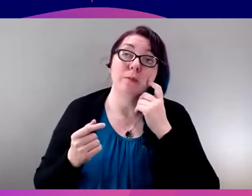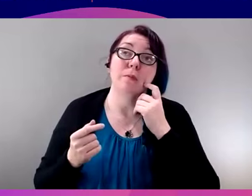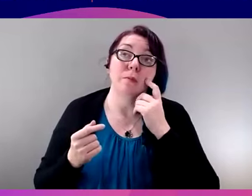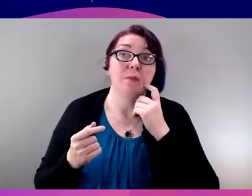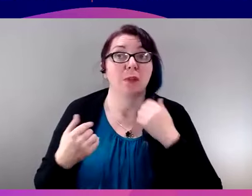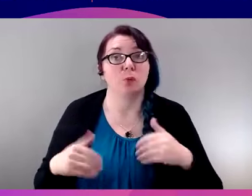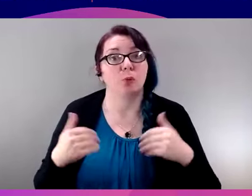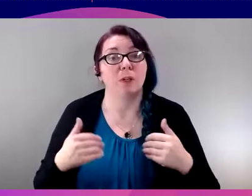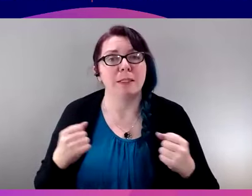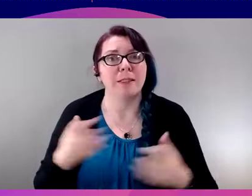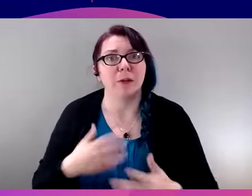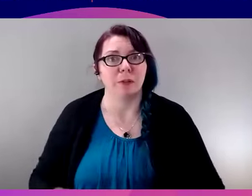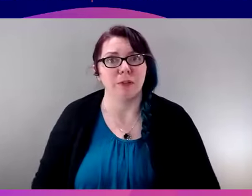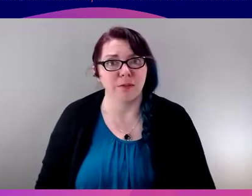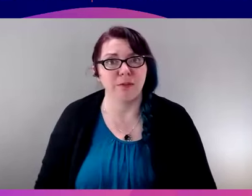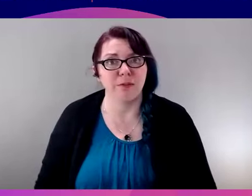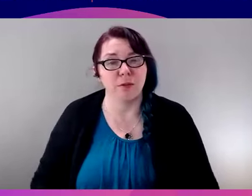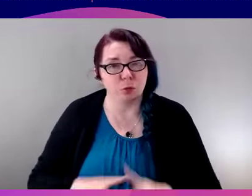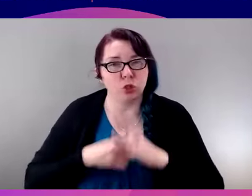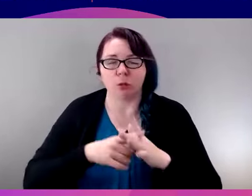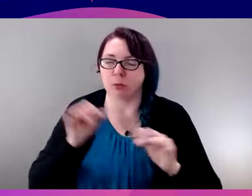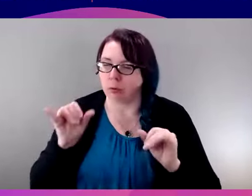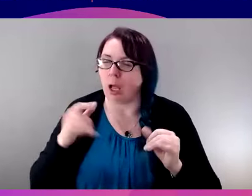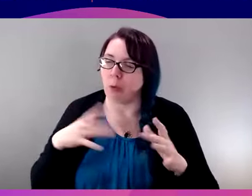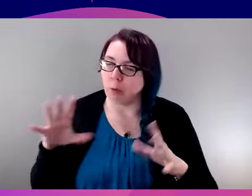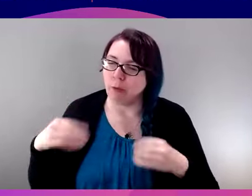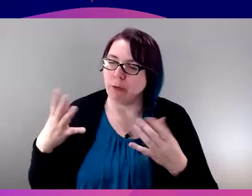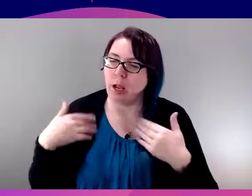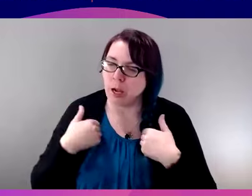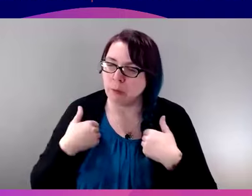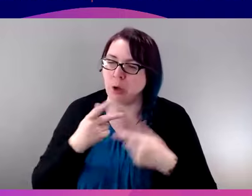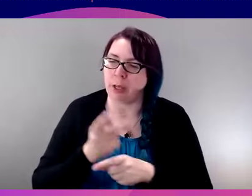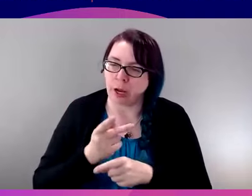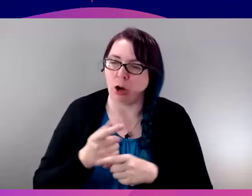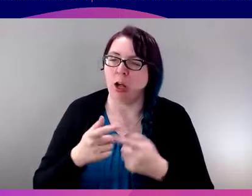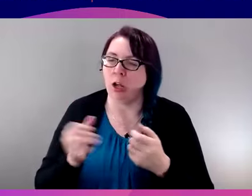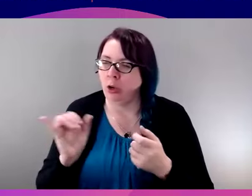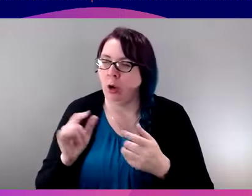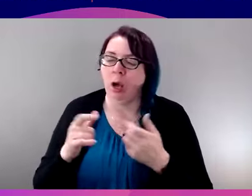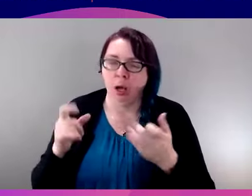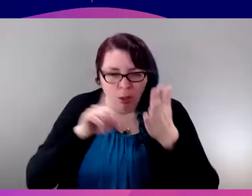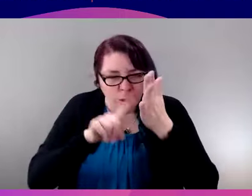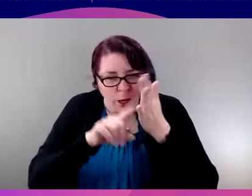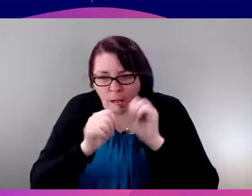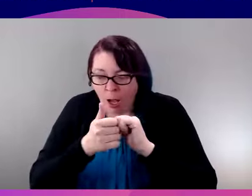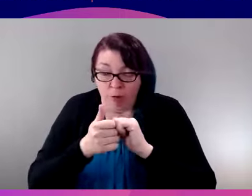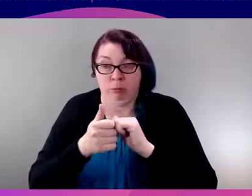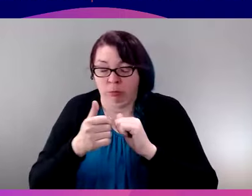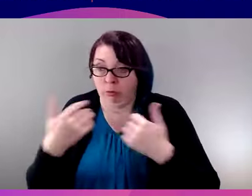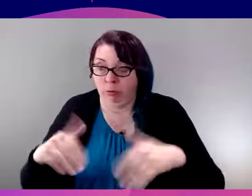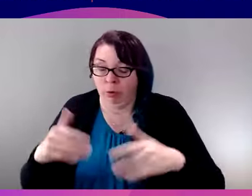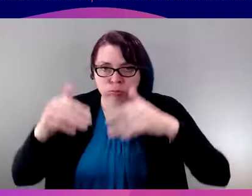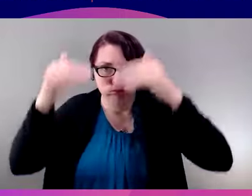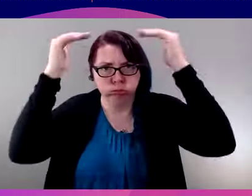work that needs to be done, it can be so tremendously overwhelming. So I think that really focusing